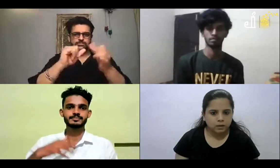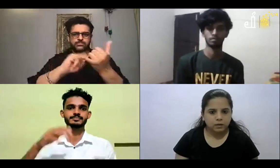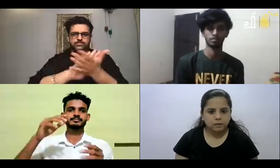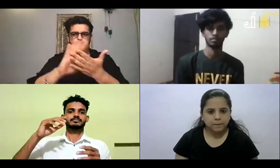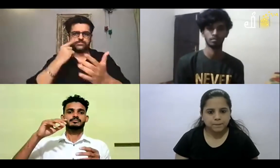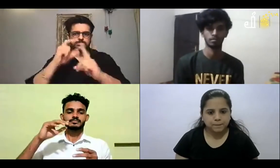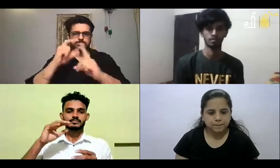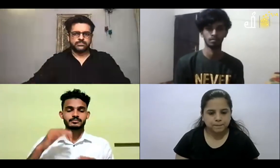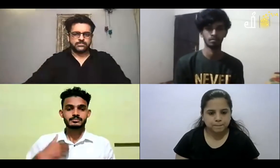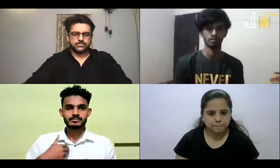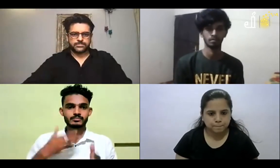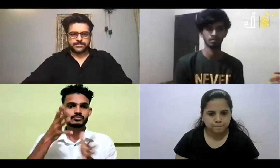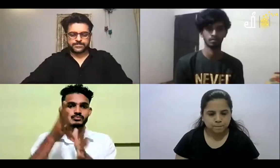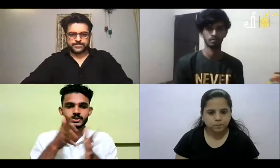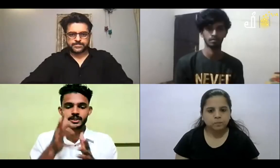You can go first, Rashid.